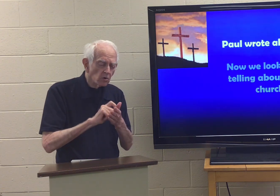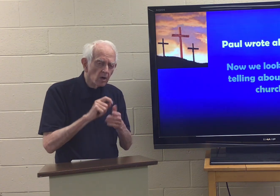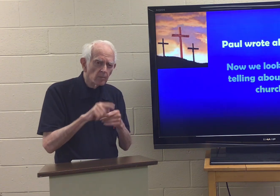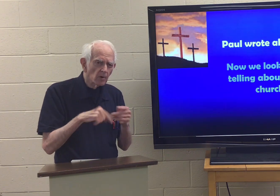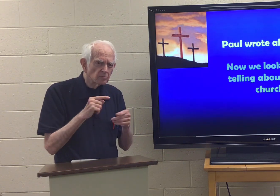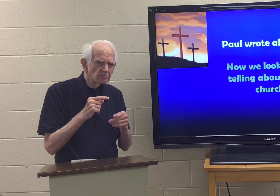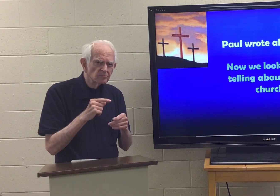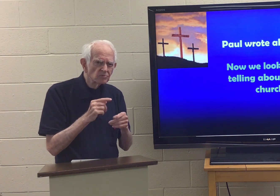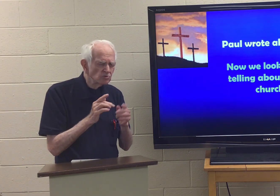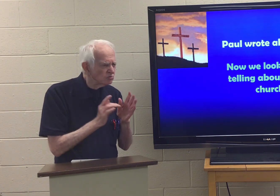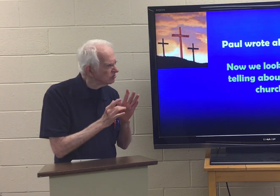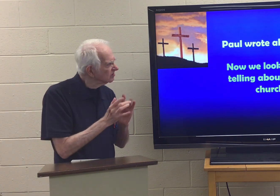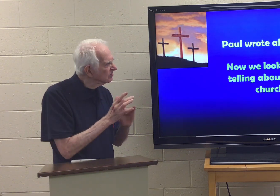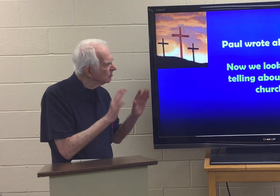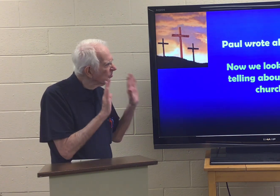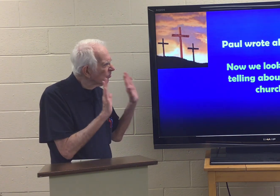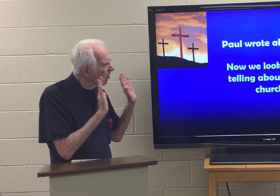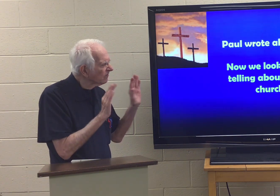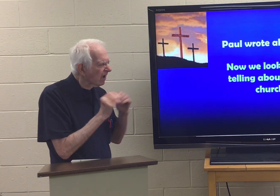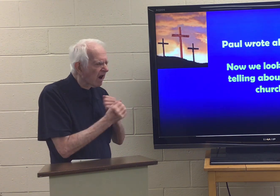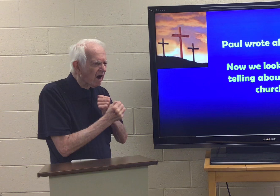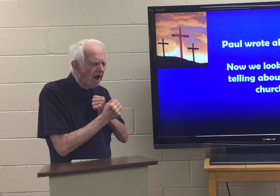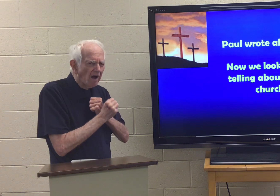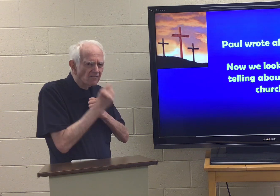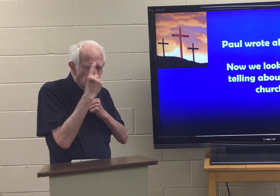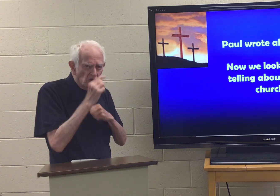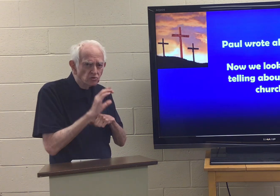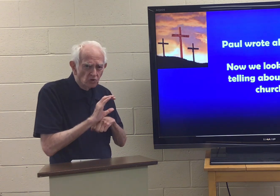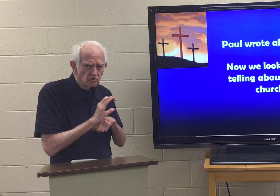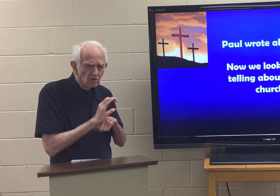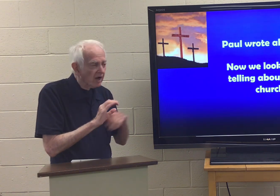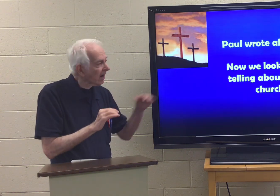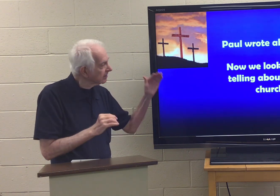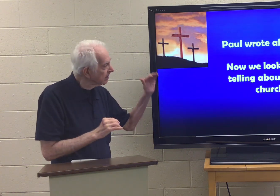Paul wrote about Jesus' wonderful love for the church.